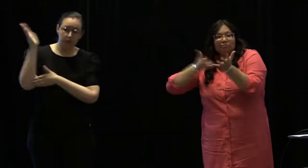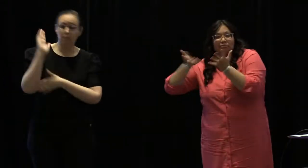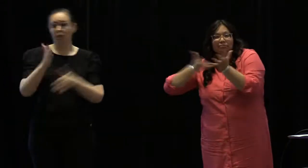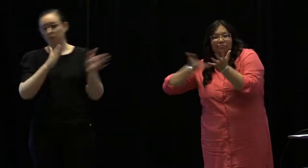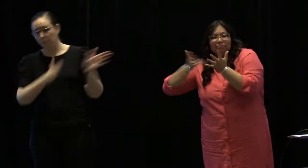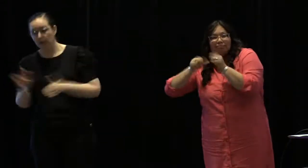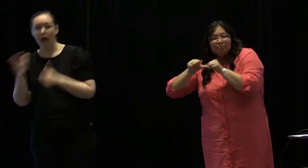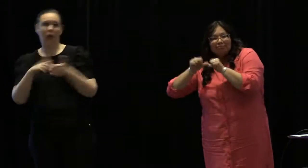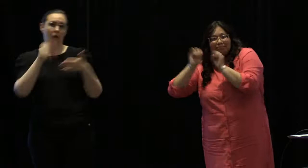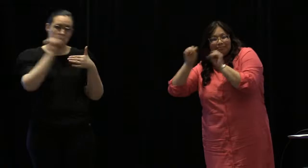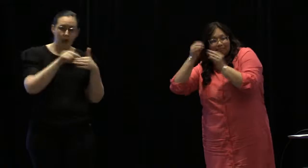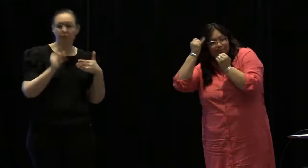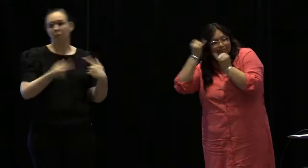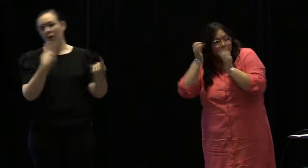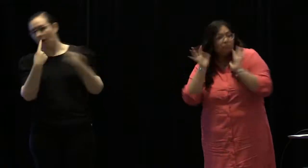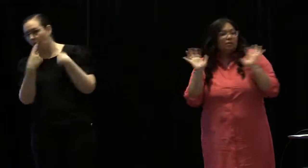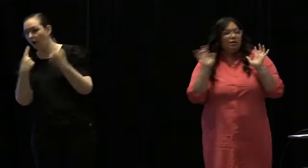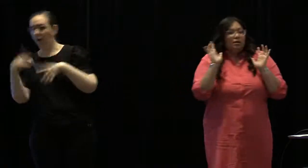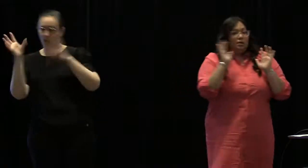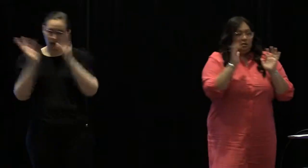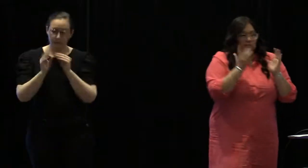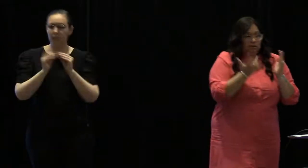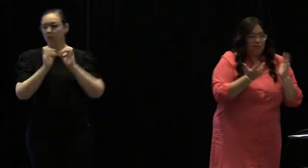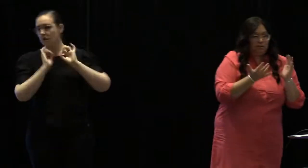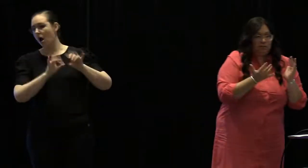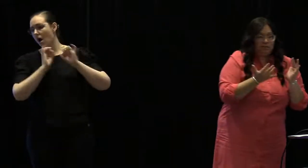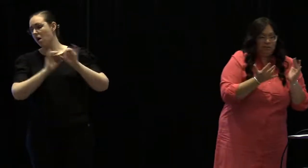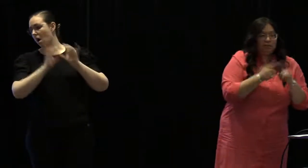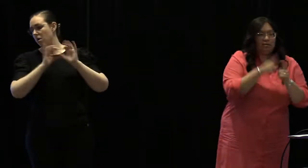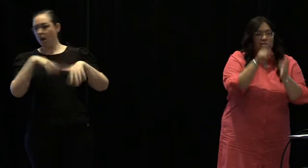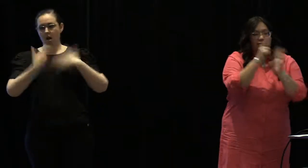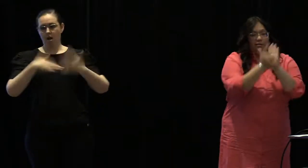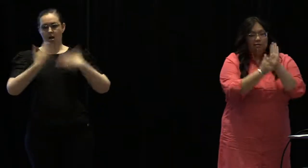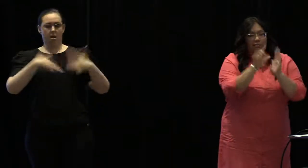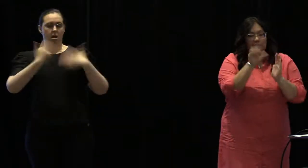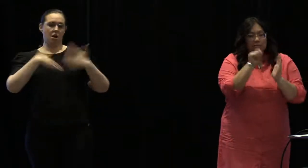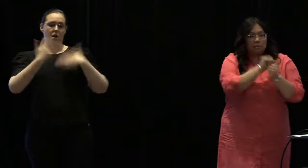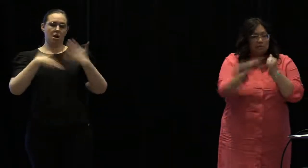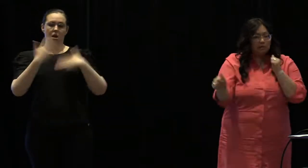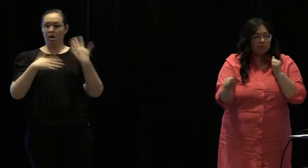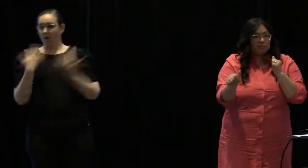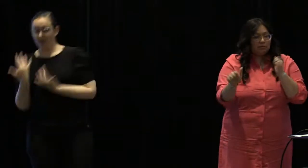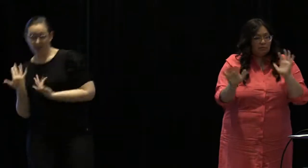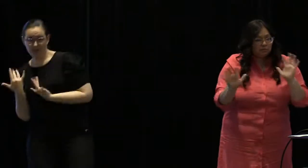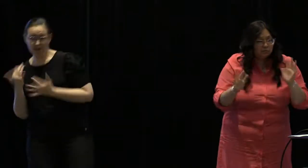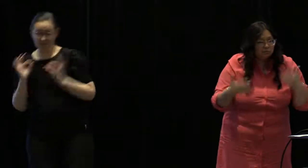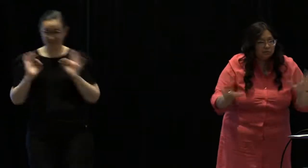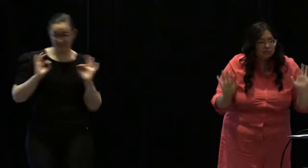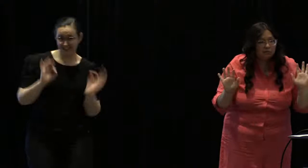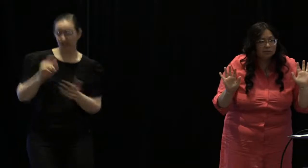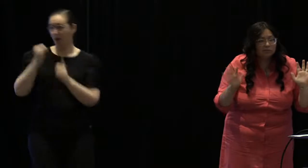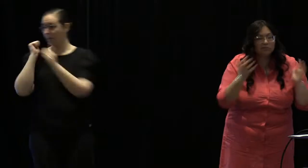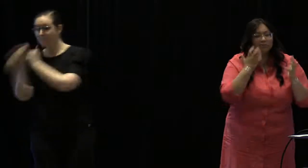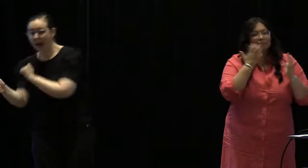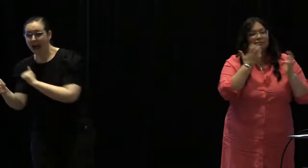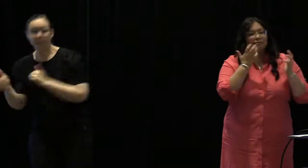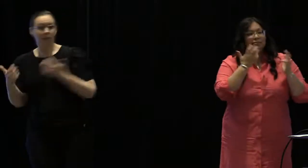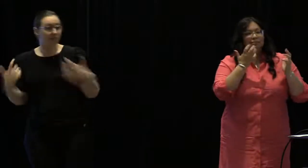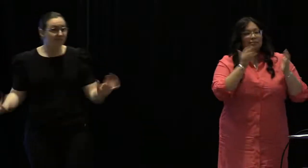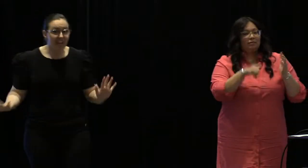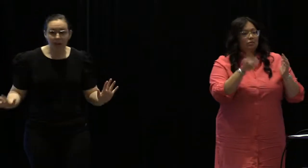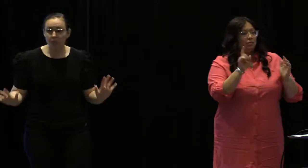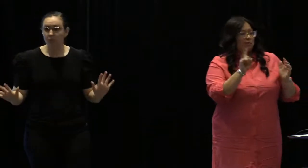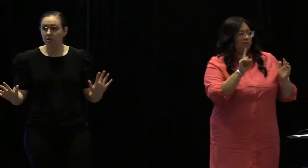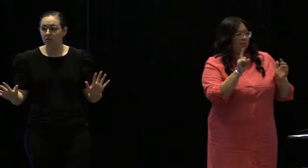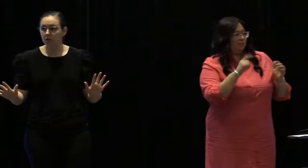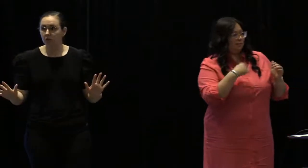white papers and talking to government officials and meeting with ministers and all the work that has been done. And then the Accessible